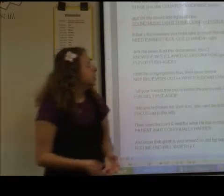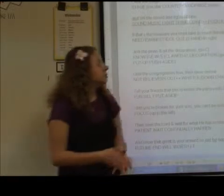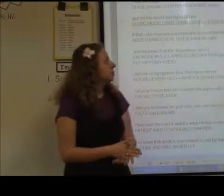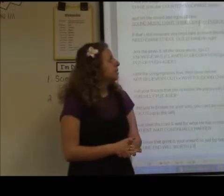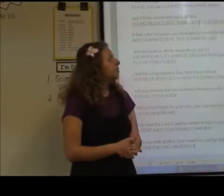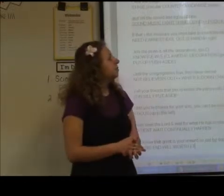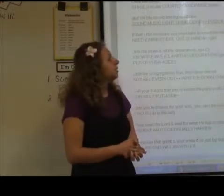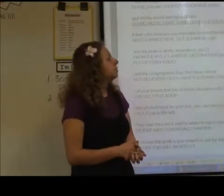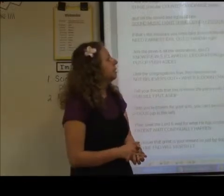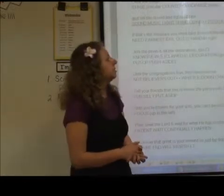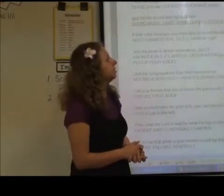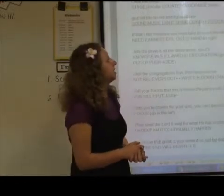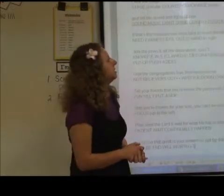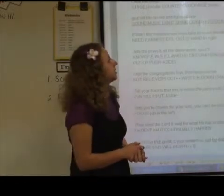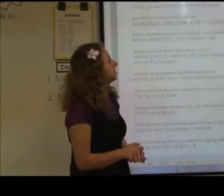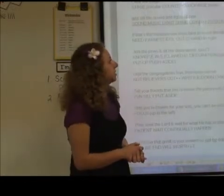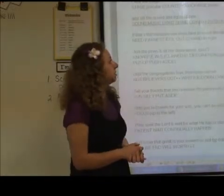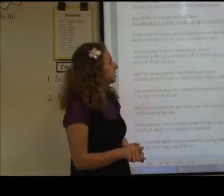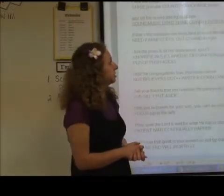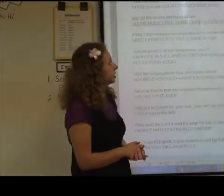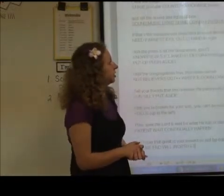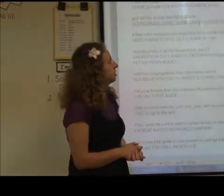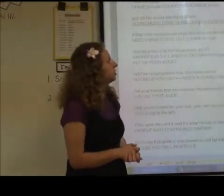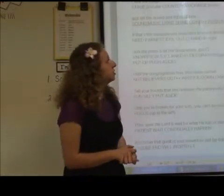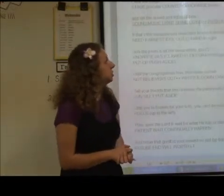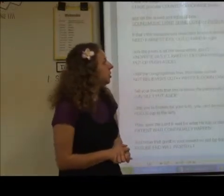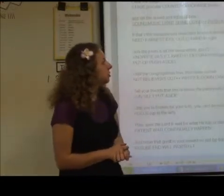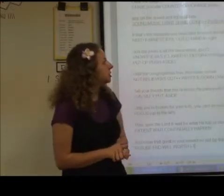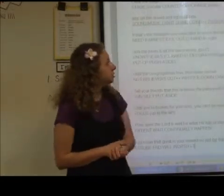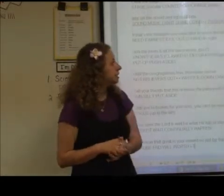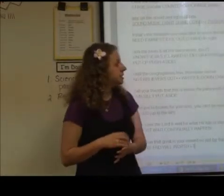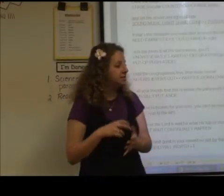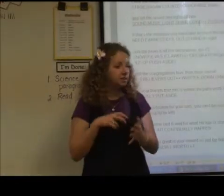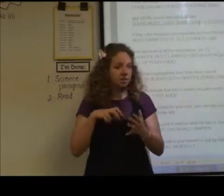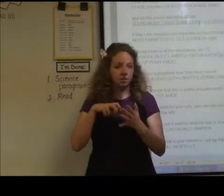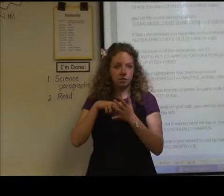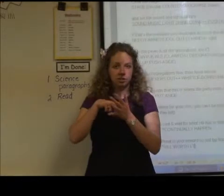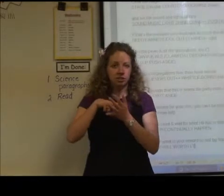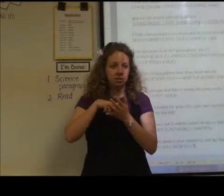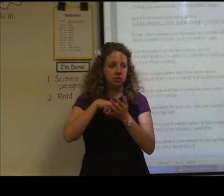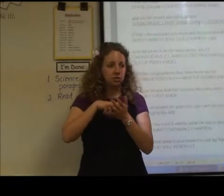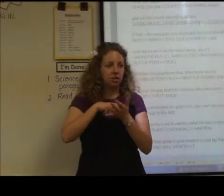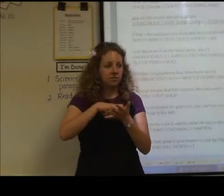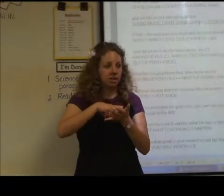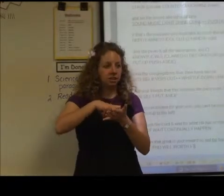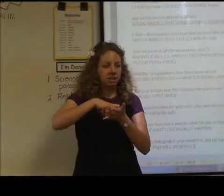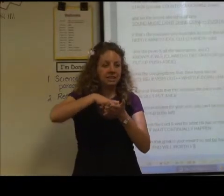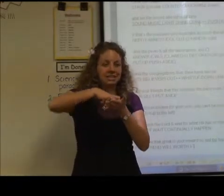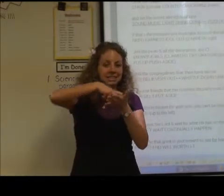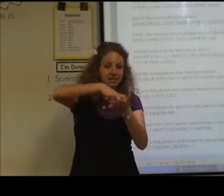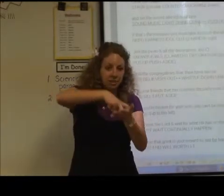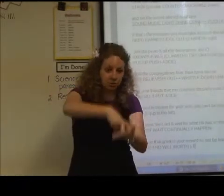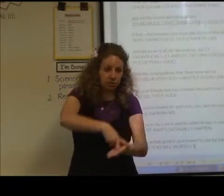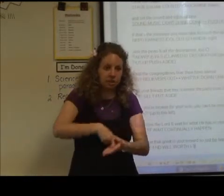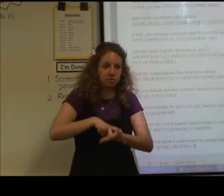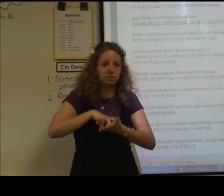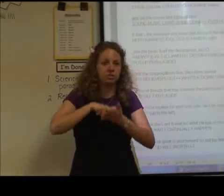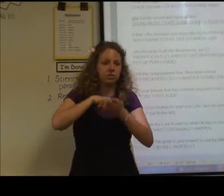And pray for real upon your knees until they blister. So this one is kneel. So you have kneel and it's continually, so it's in a